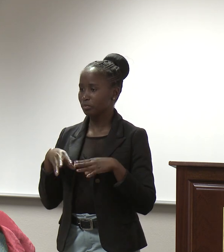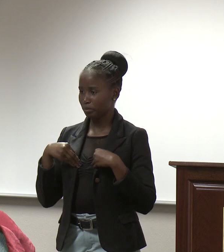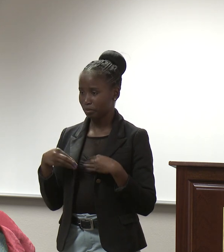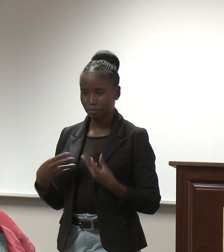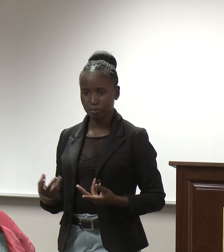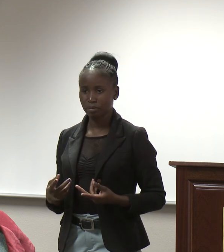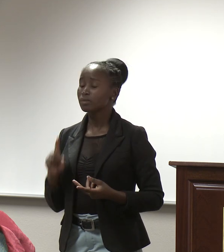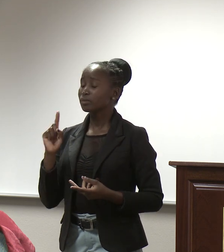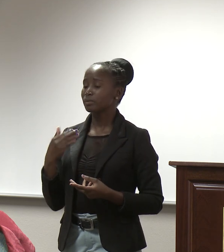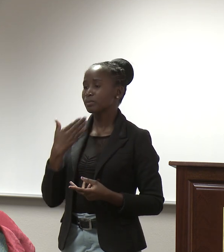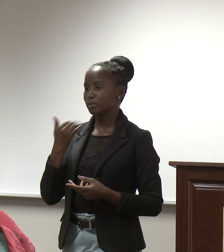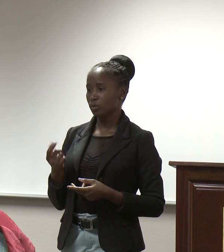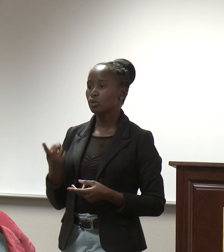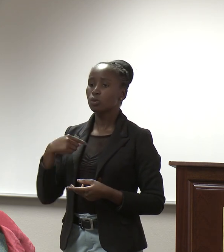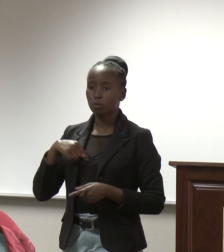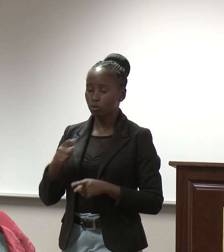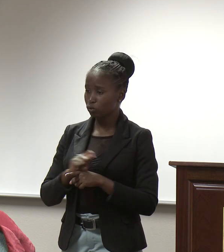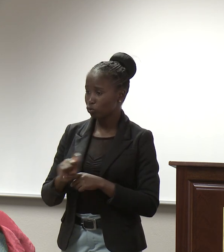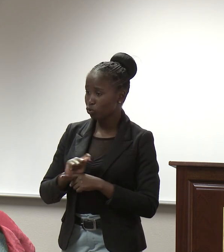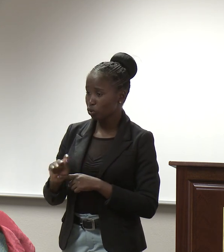we have trained incompetent rebels.